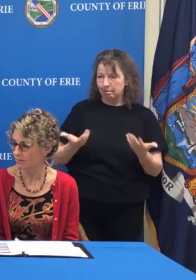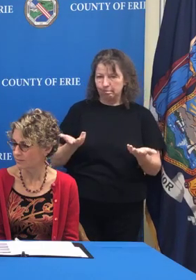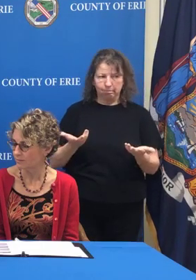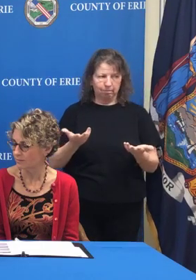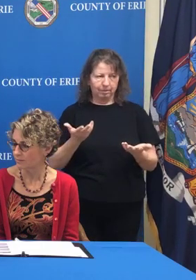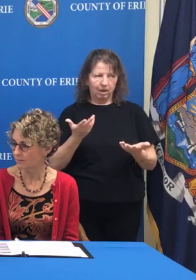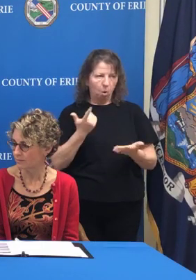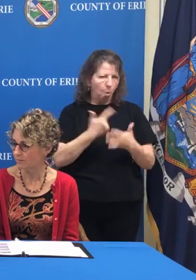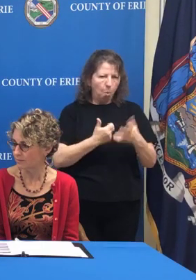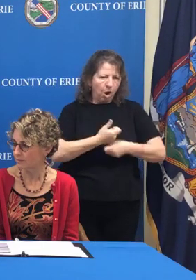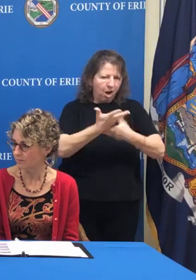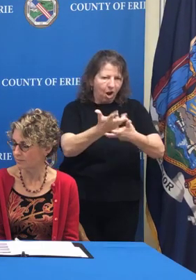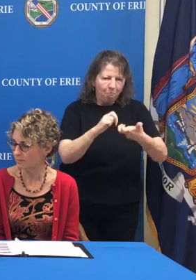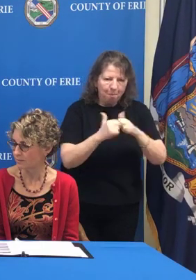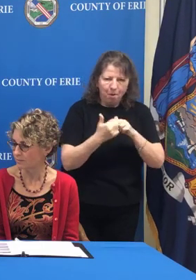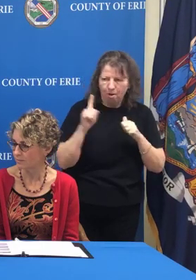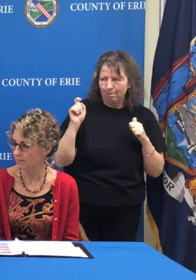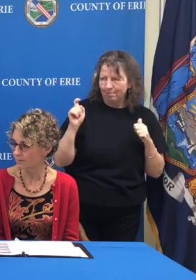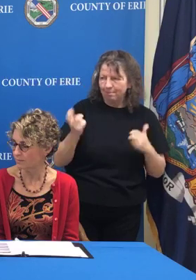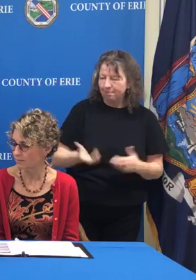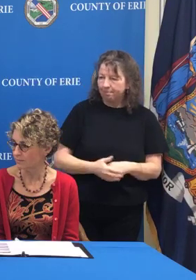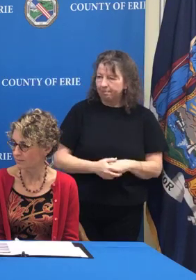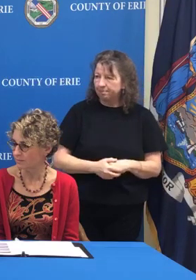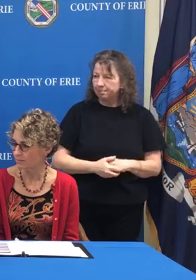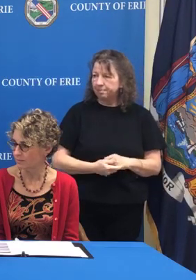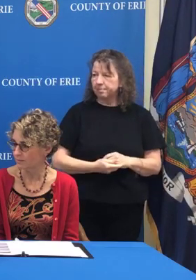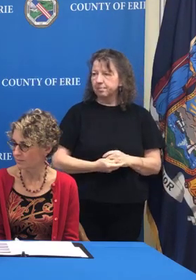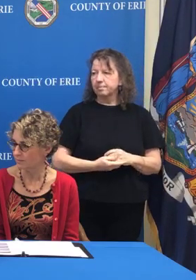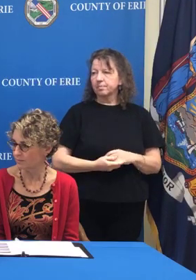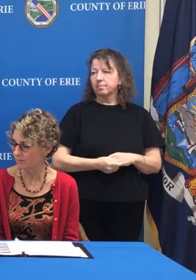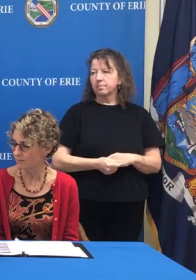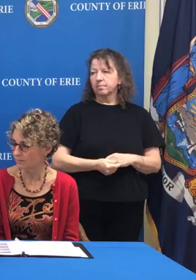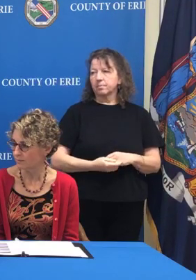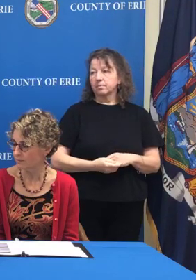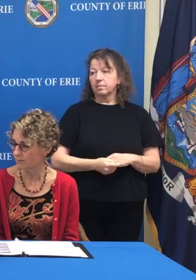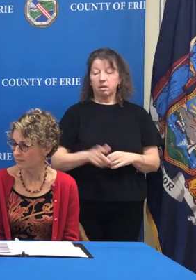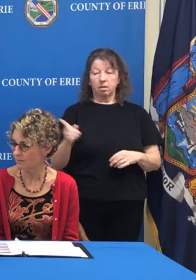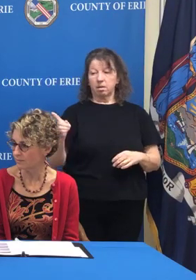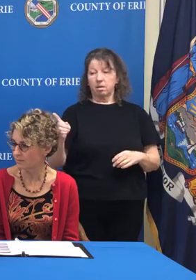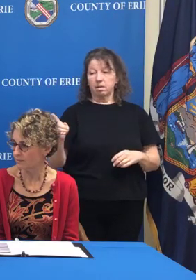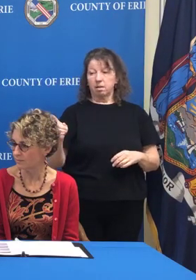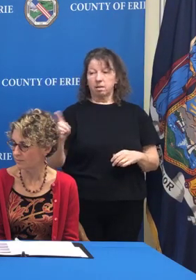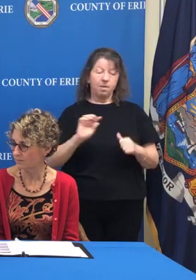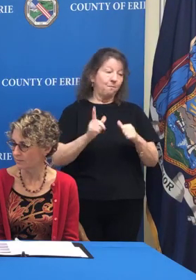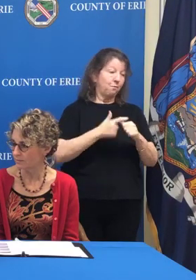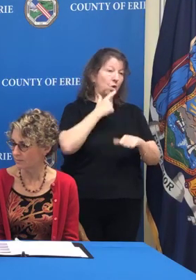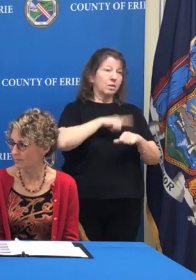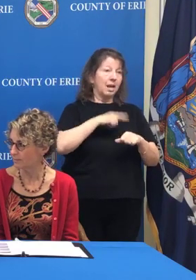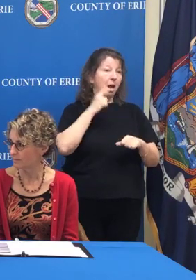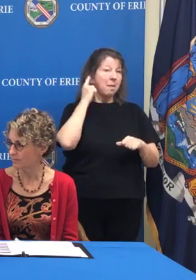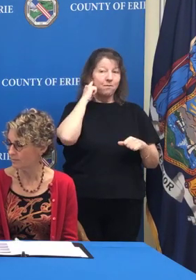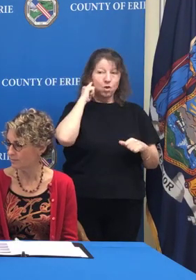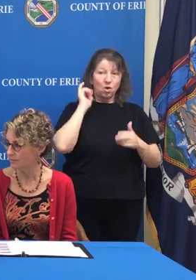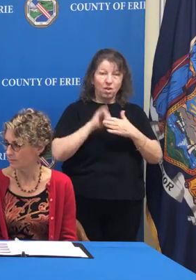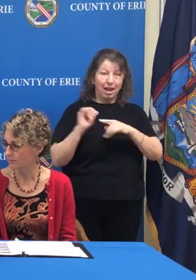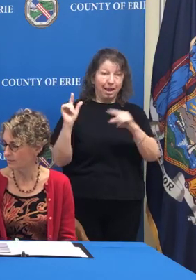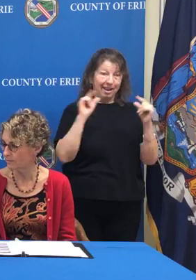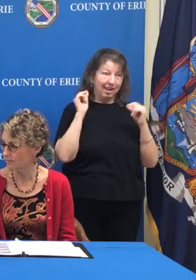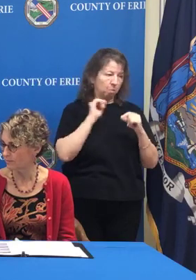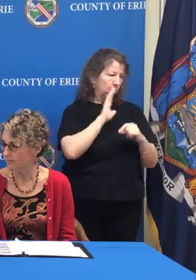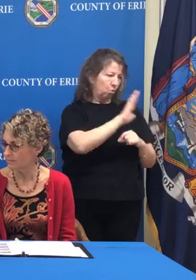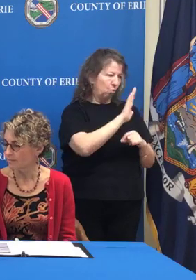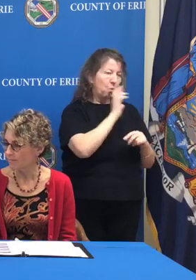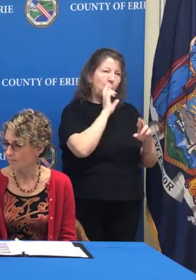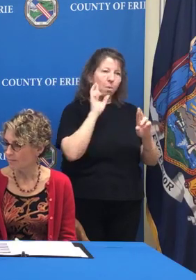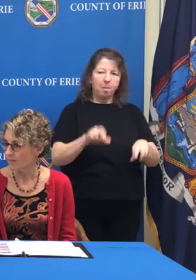was causing that glitch has been remedied, and how. The first I heard of it was your report. I had not heard of that. The